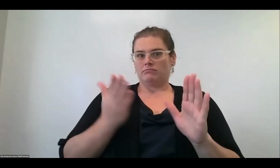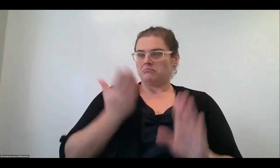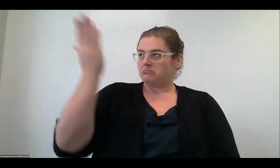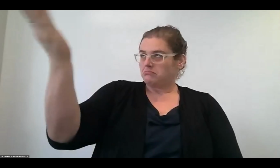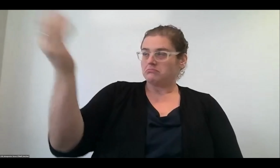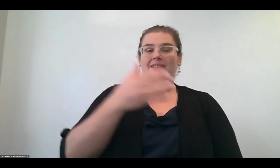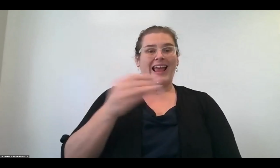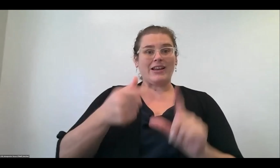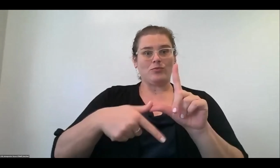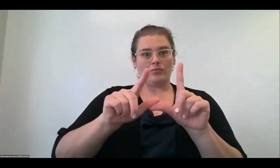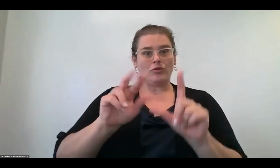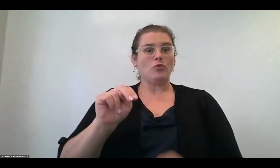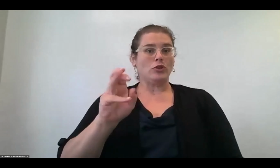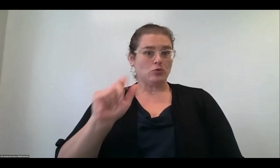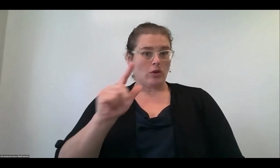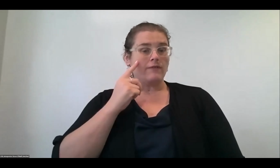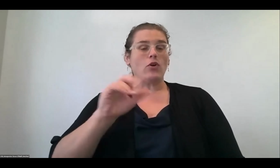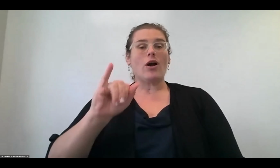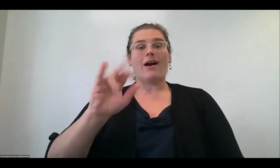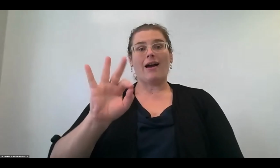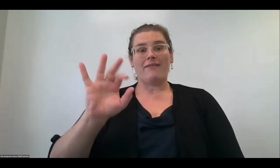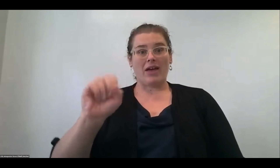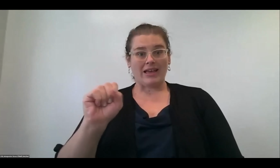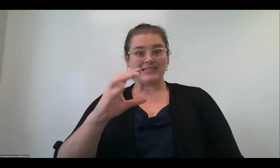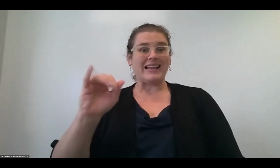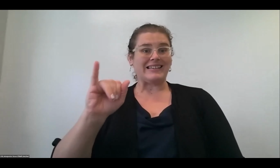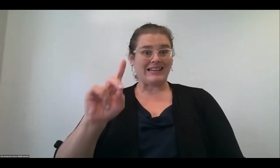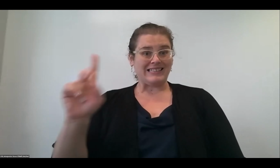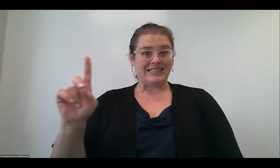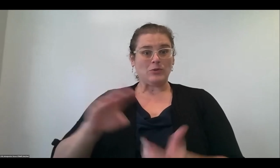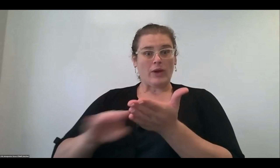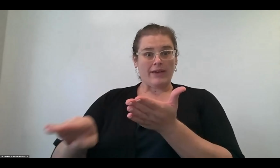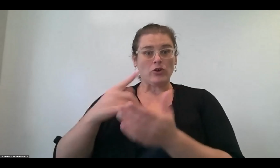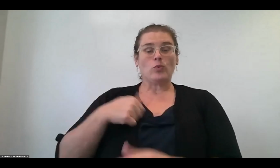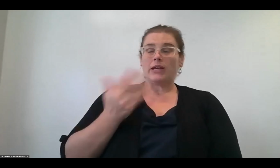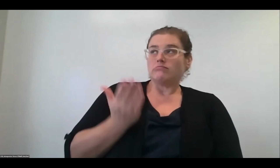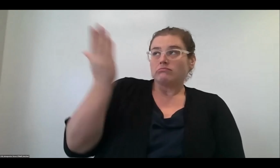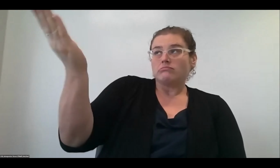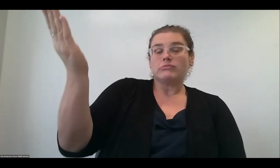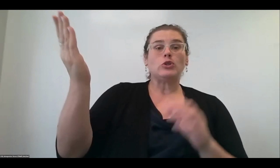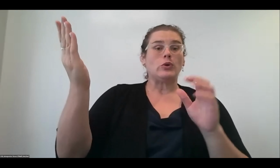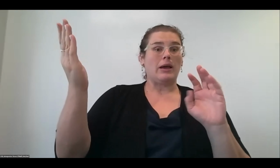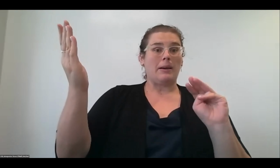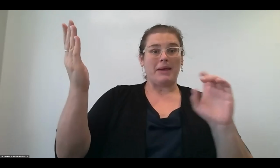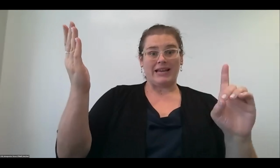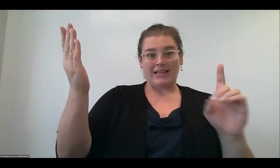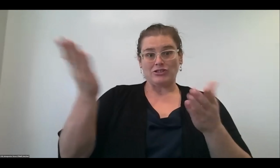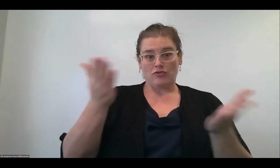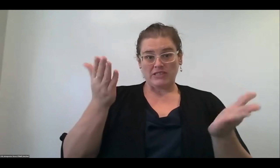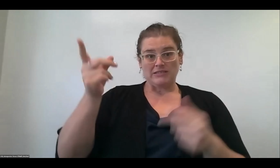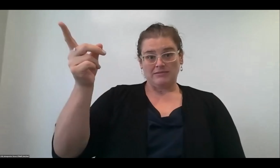renewal for the IFS and IDD waivers to Centers for Medicare and Medicaid Services in